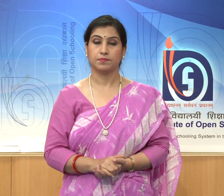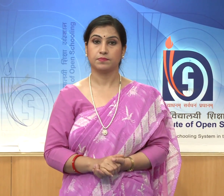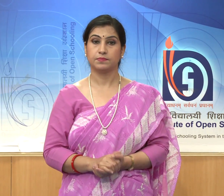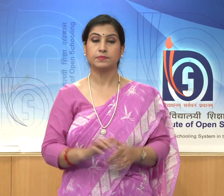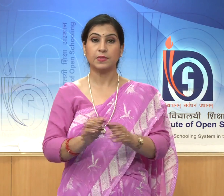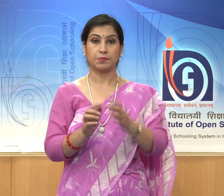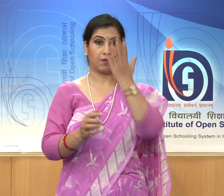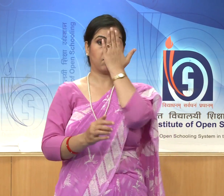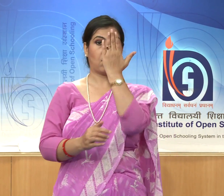in frontal pose.